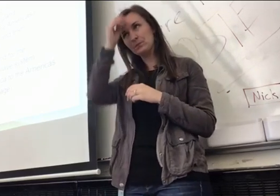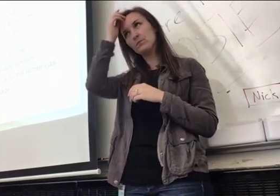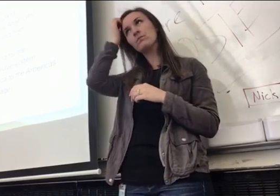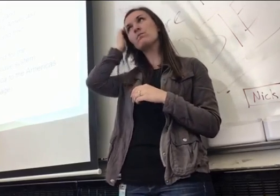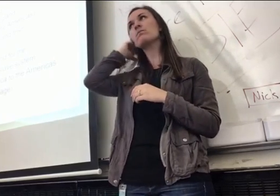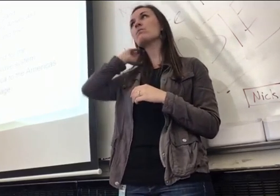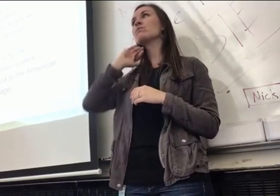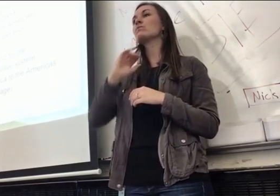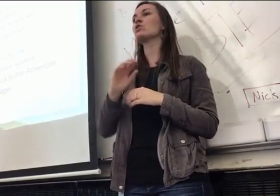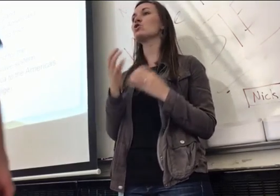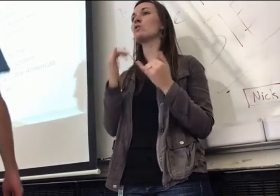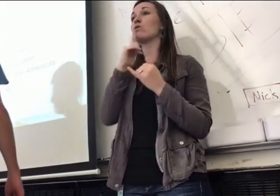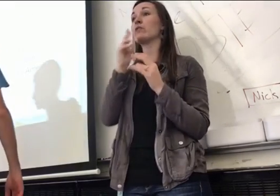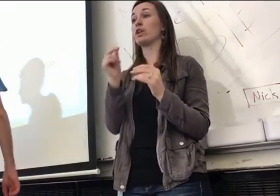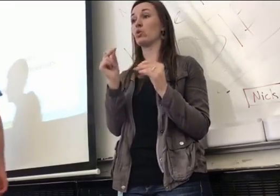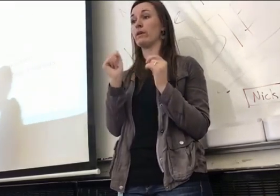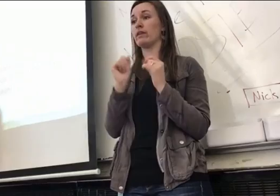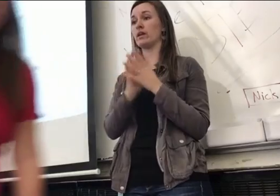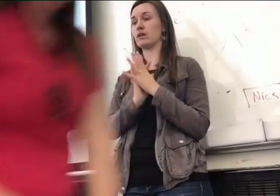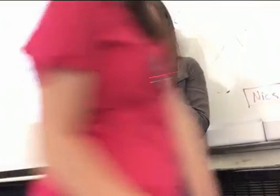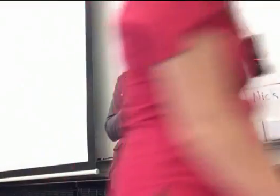Now, really quickly,